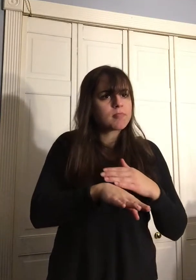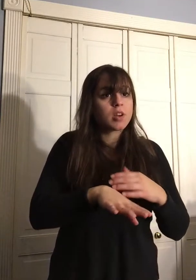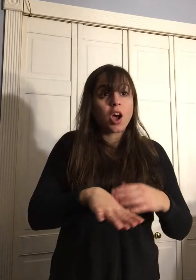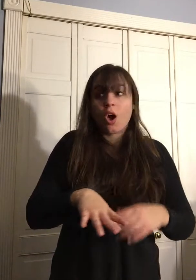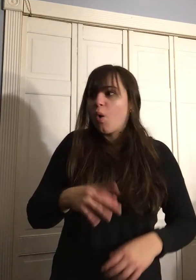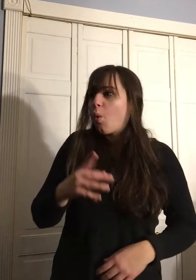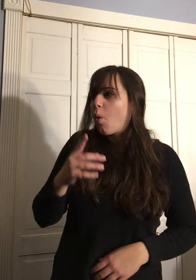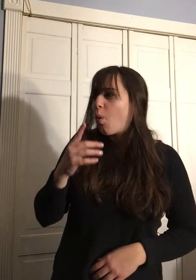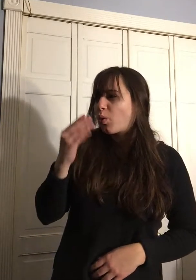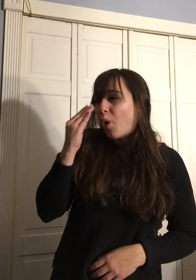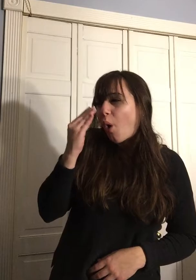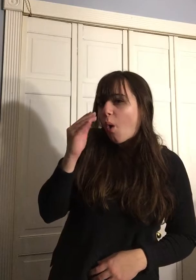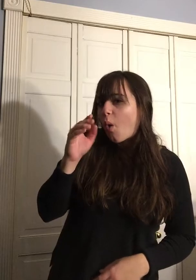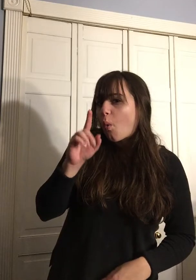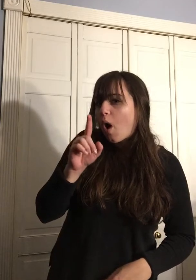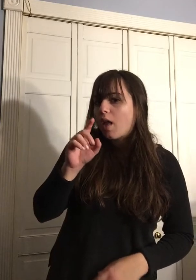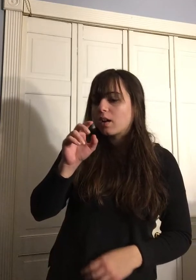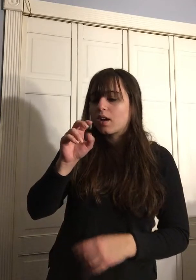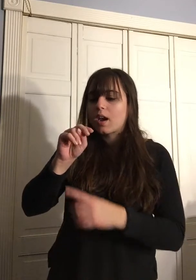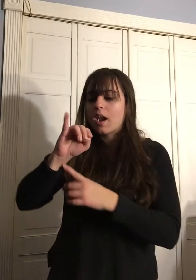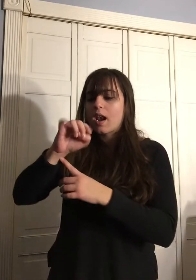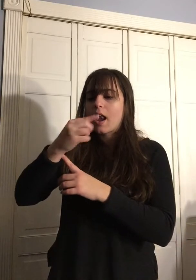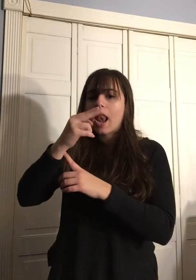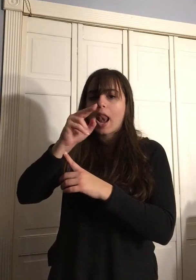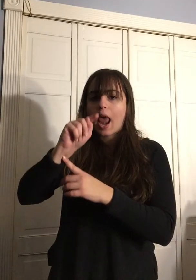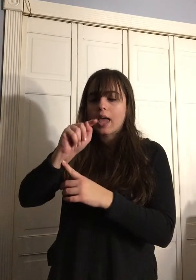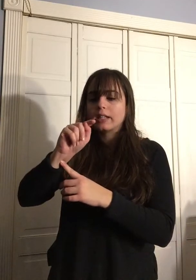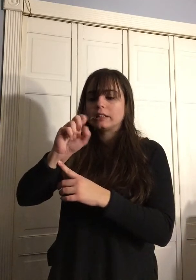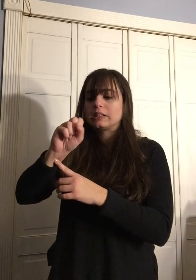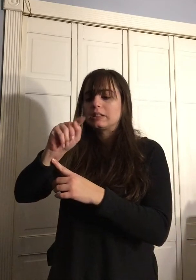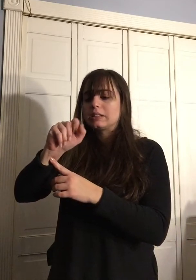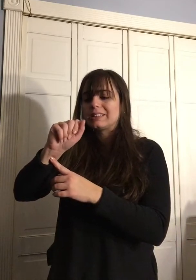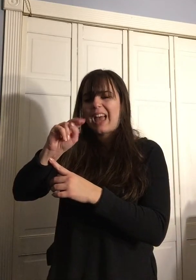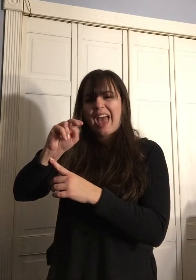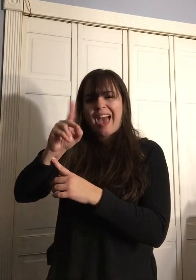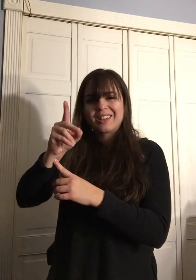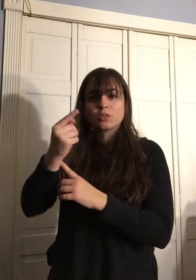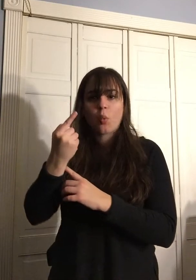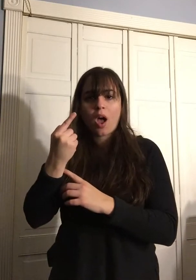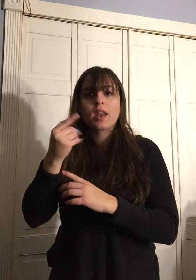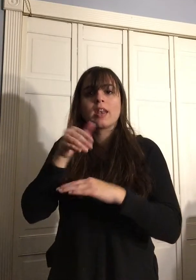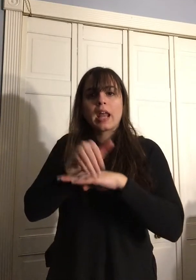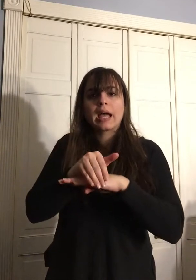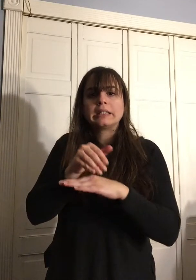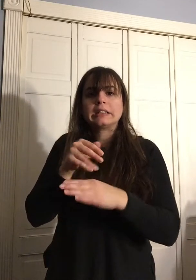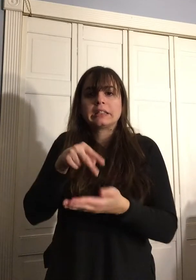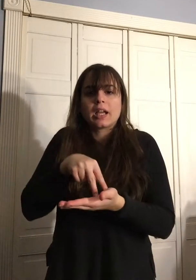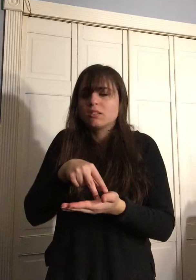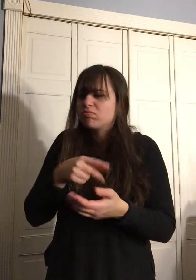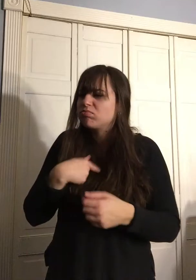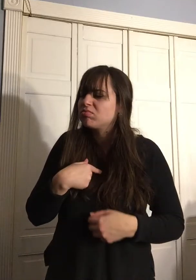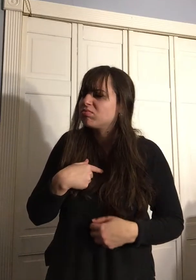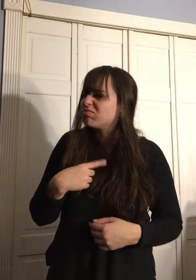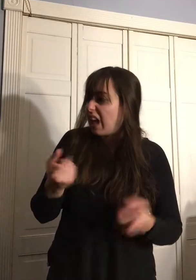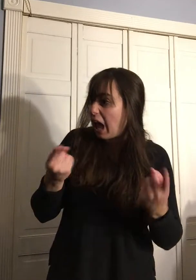they invited me to their guard's room and asked if one-night stands really happen in the